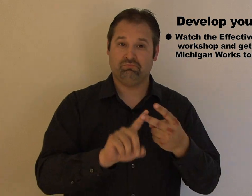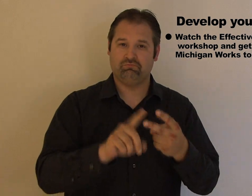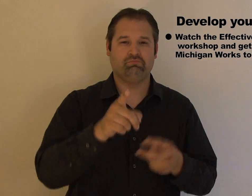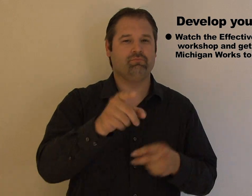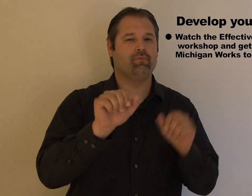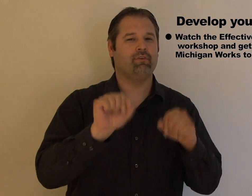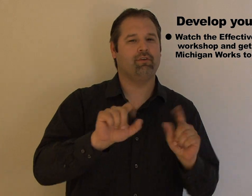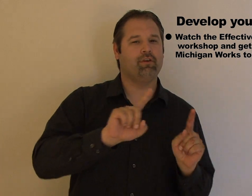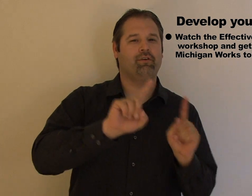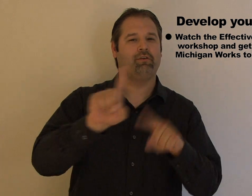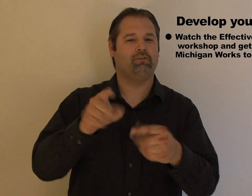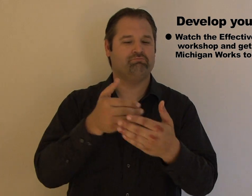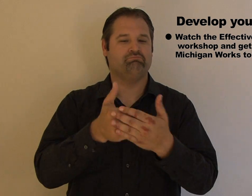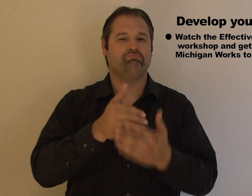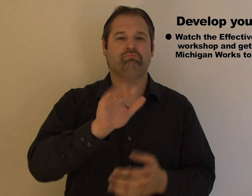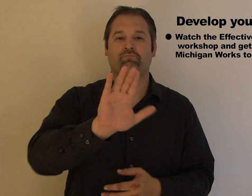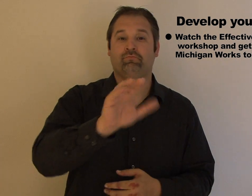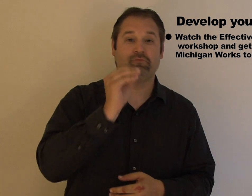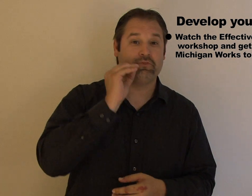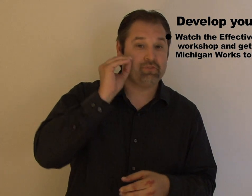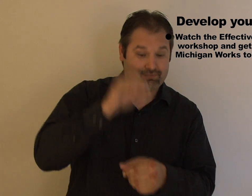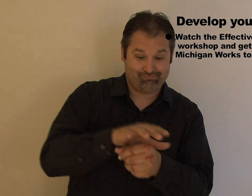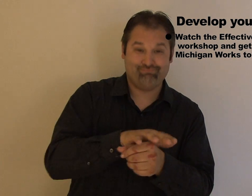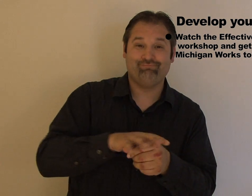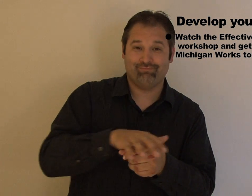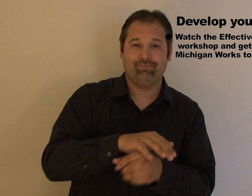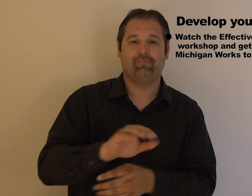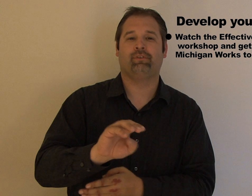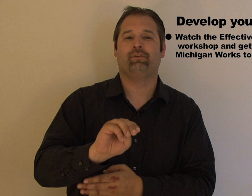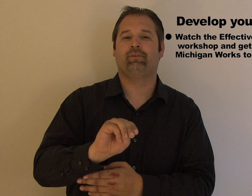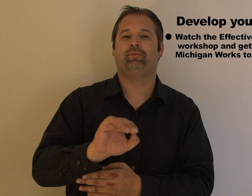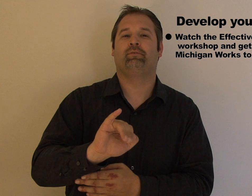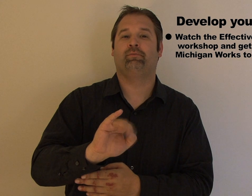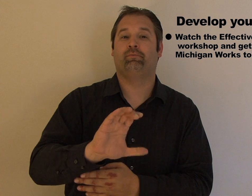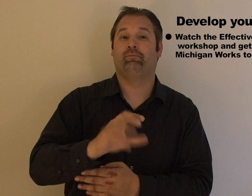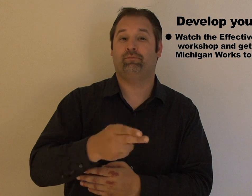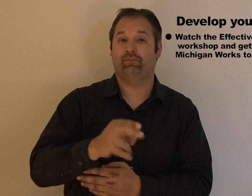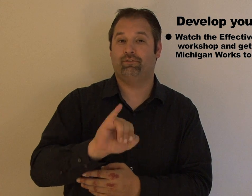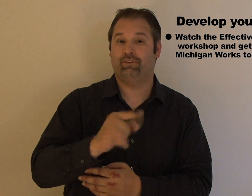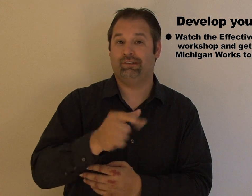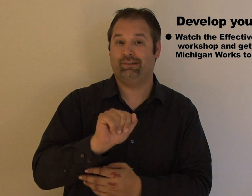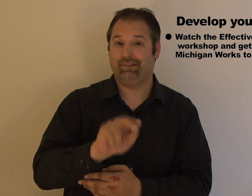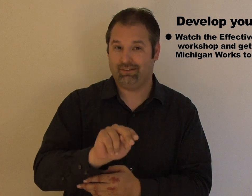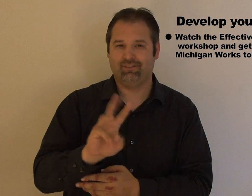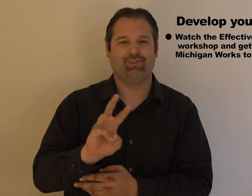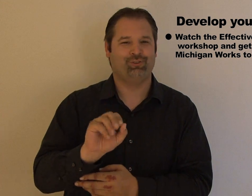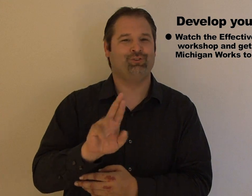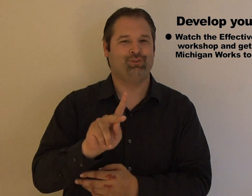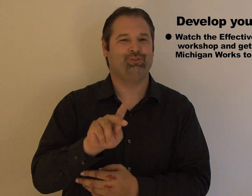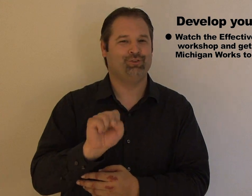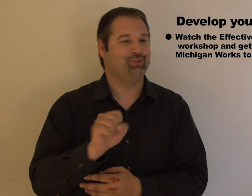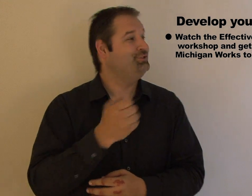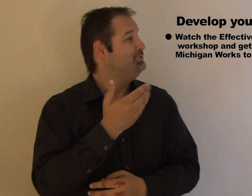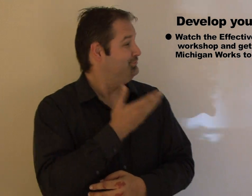You can watch the Effective Resume Writing Workshop and get help at your local Michigan Works to develop a